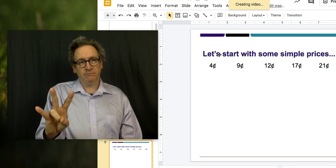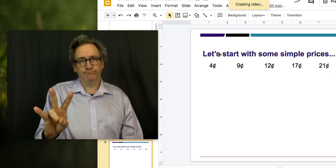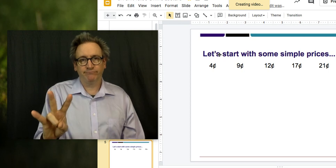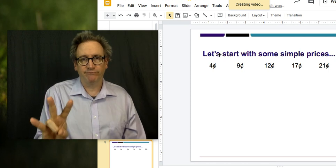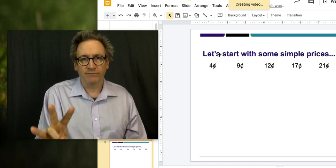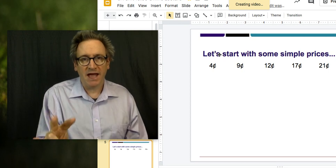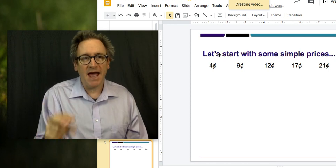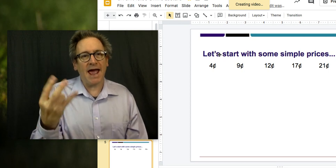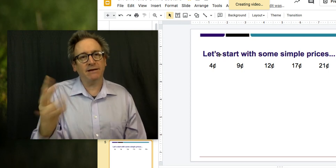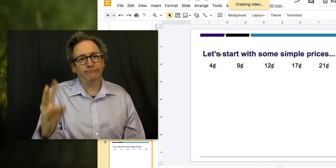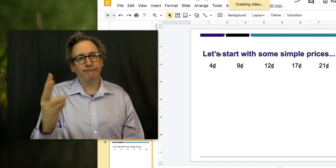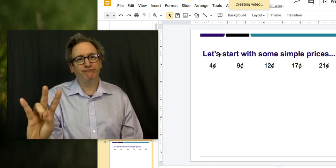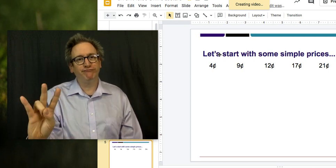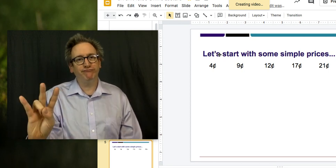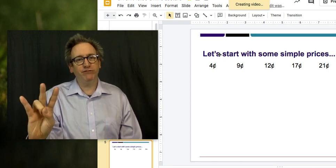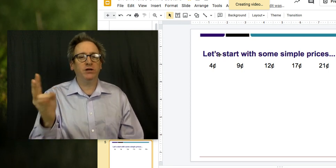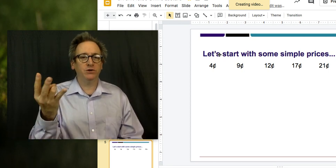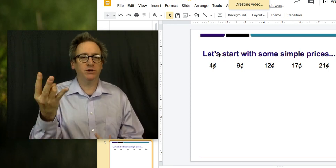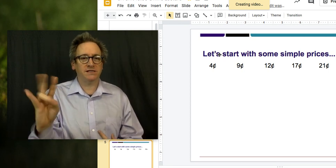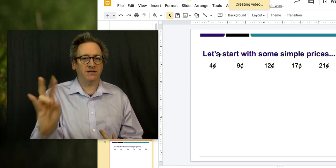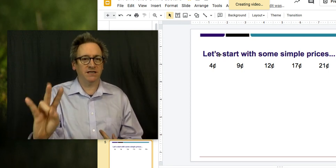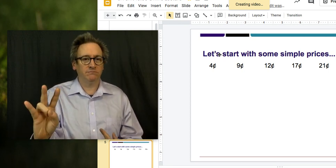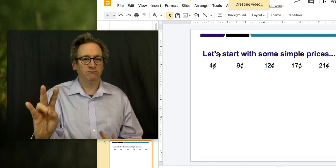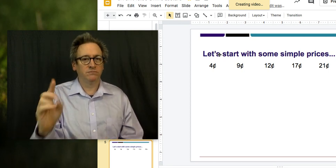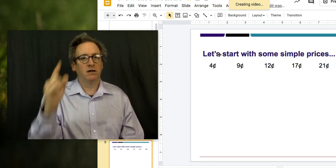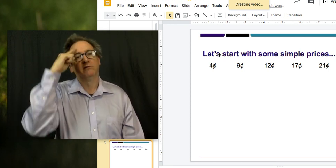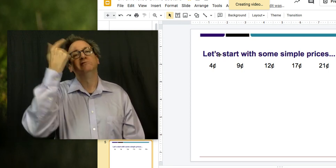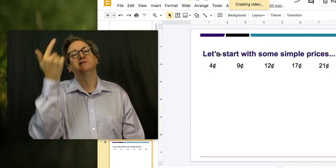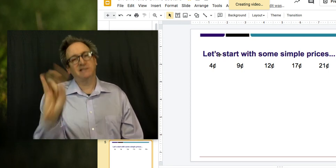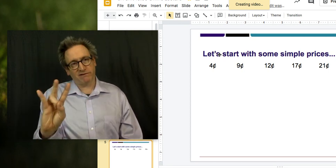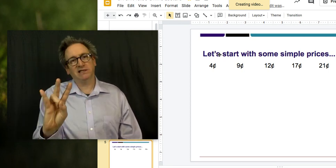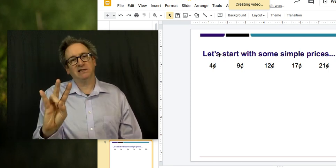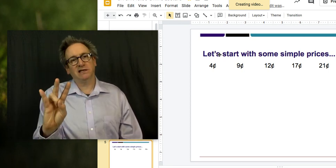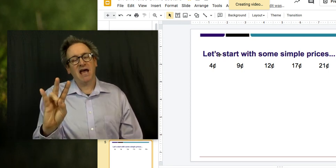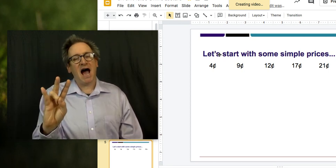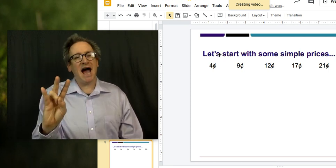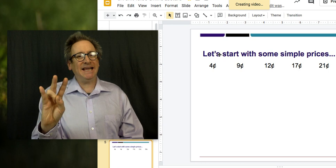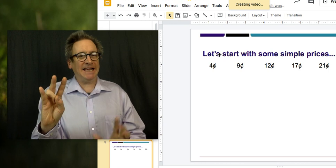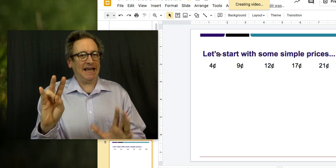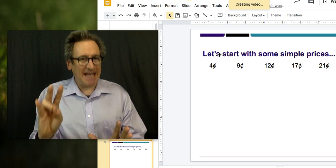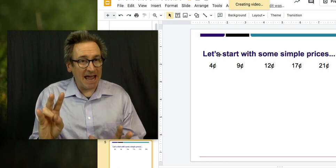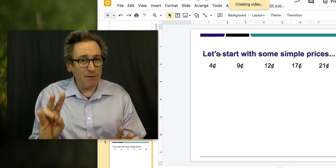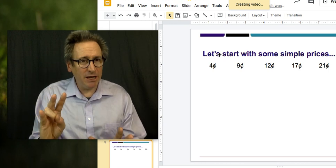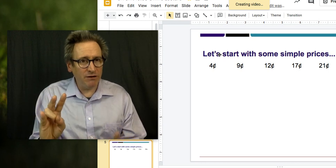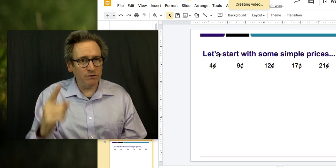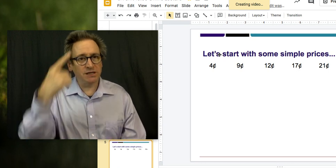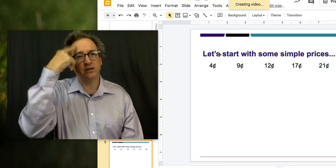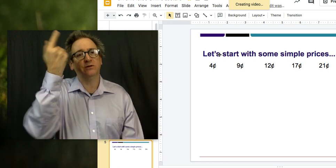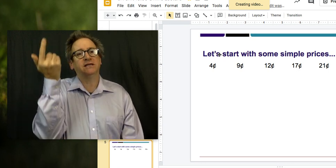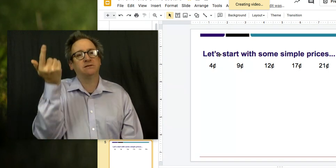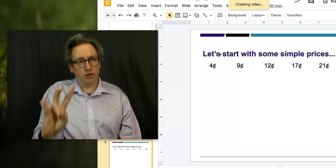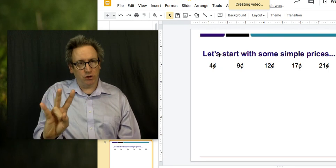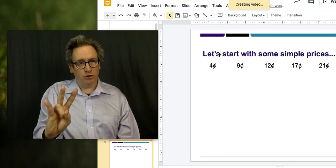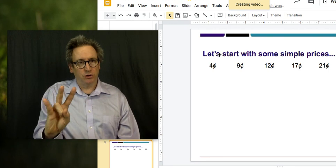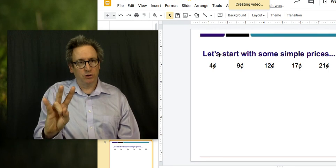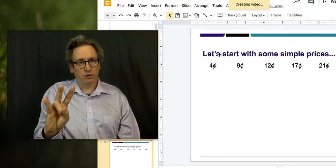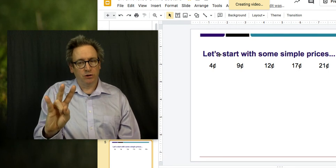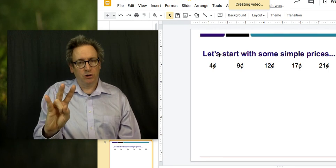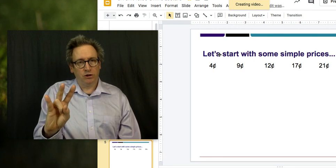17. And you can do the 17. 17. It can be confusing to do this,